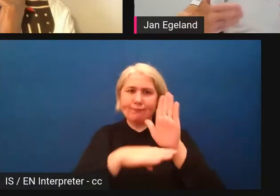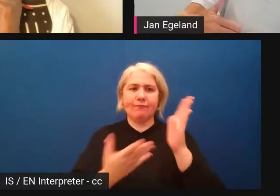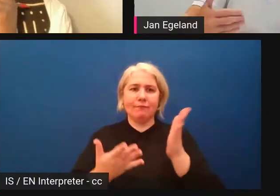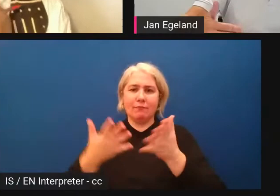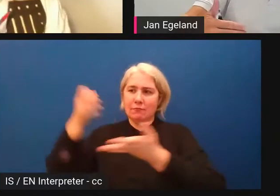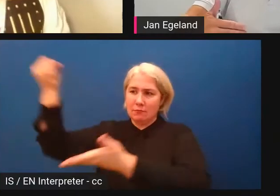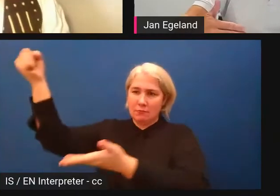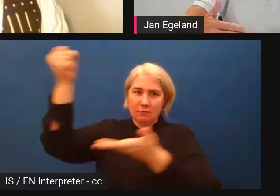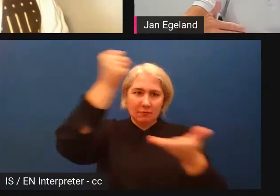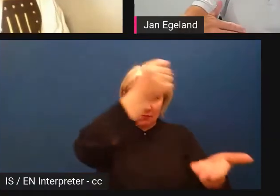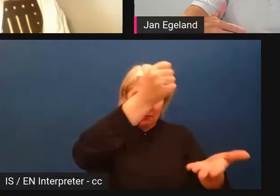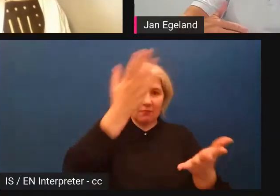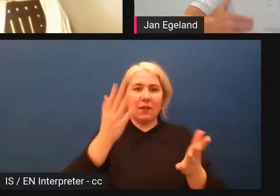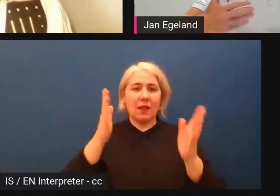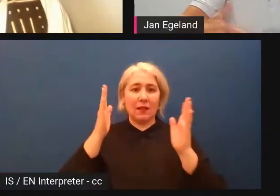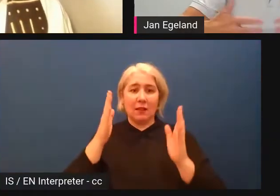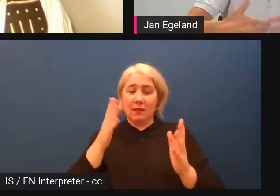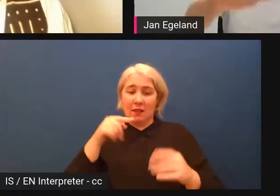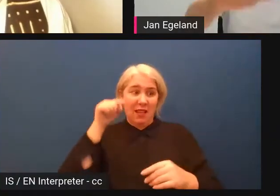real-time reform,